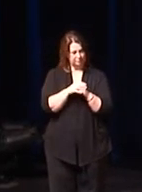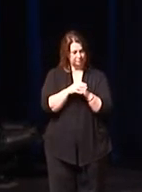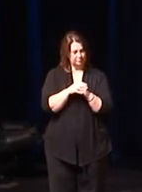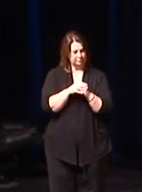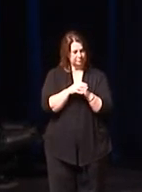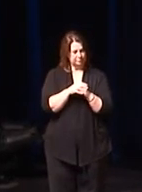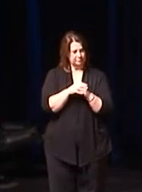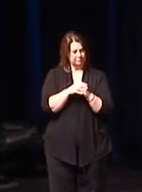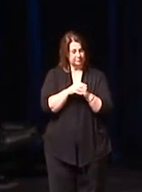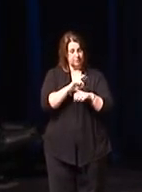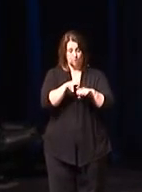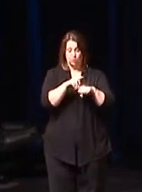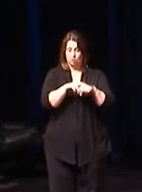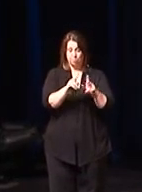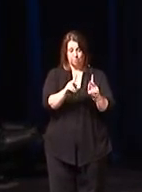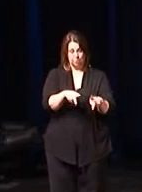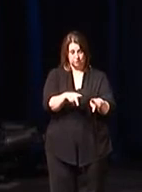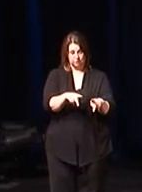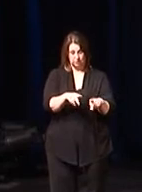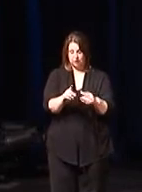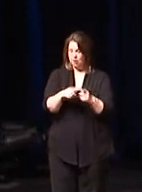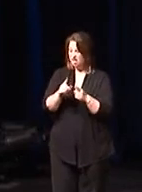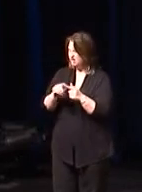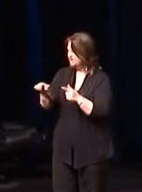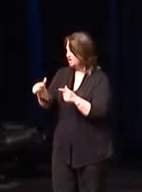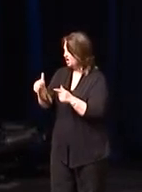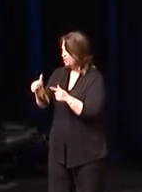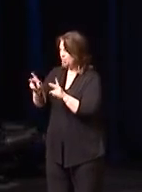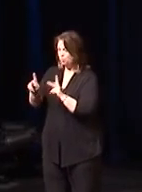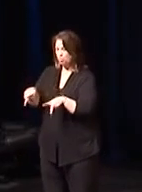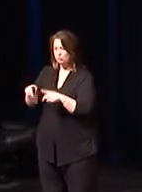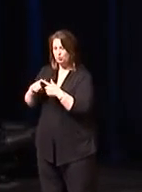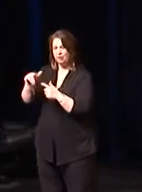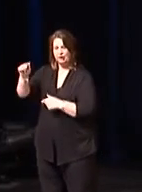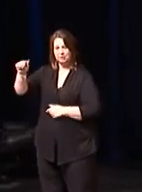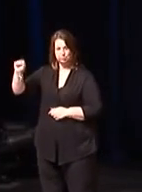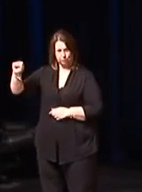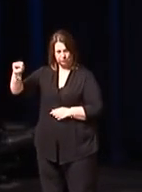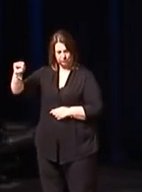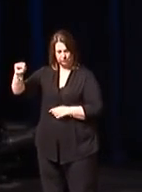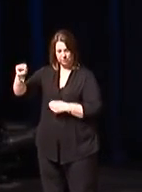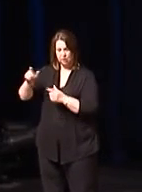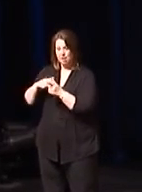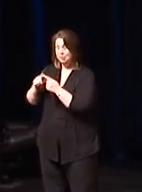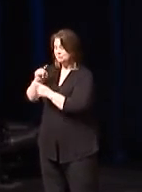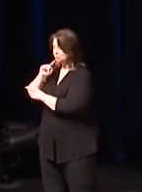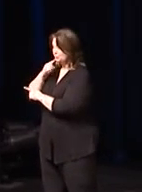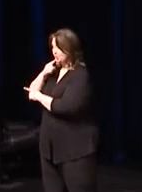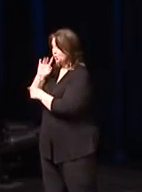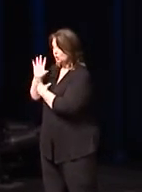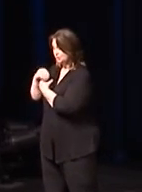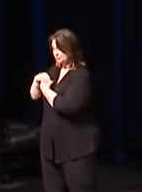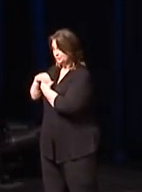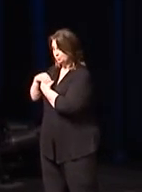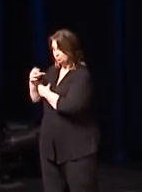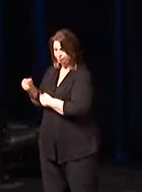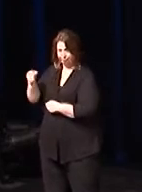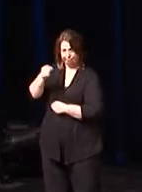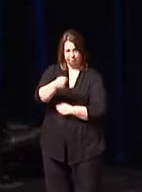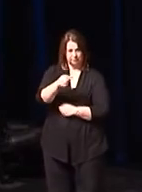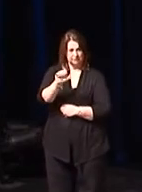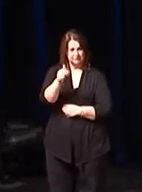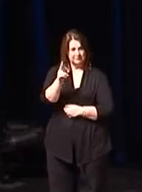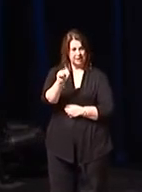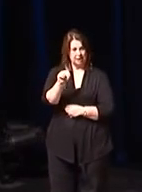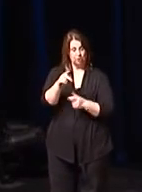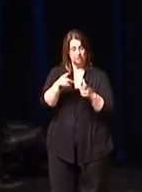in this study, they took a normal person, they took a person with Asperger's, this is really mild autism, and then somebody with more severe autism. And you put them in the scanner and have them read out